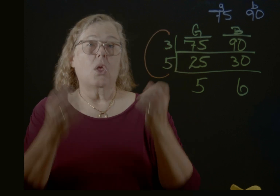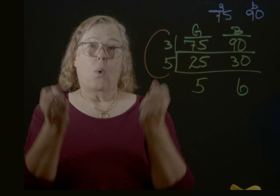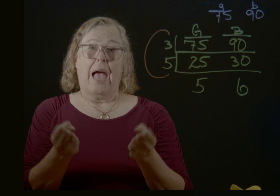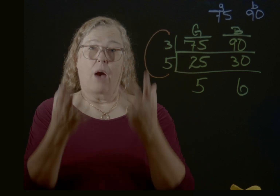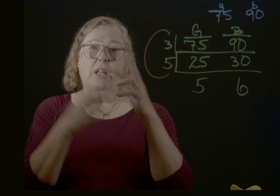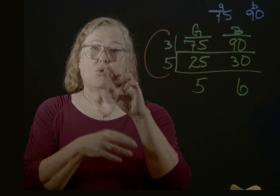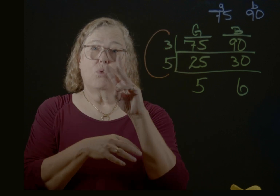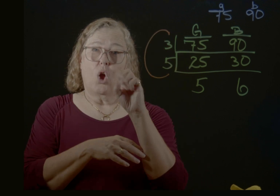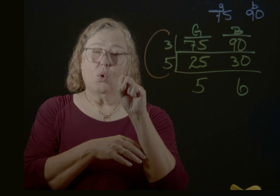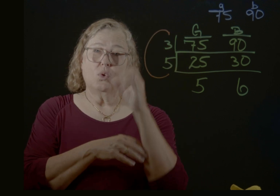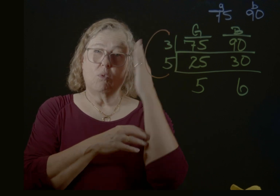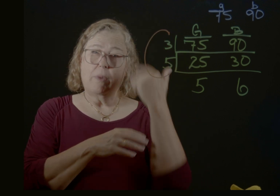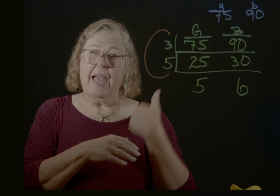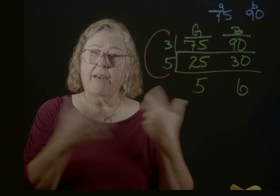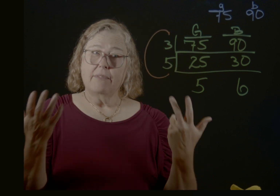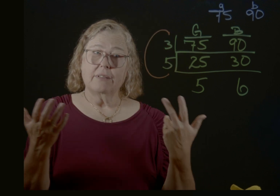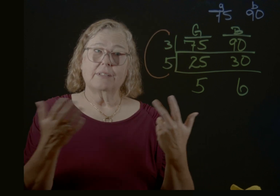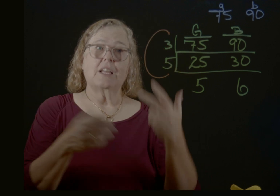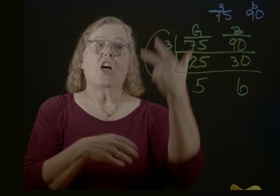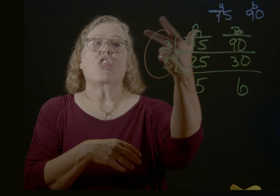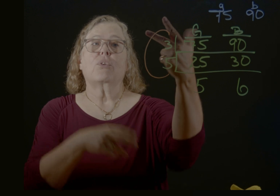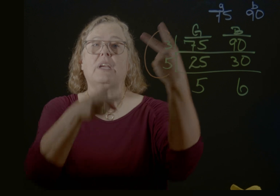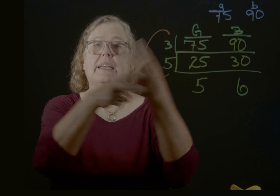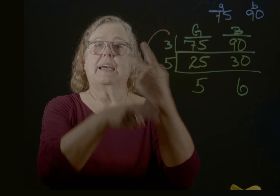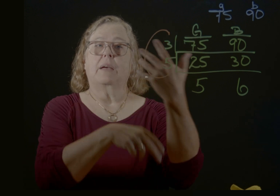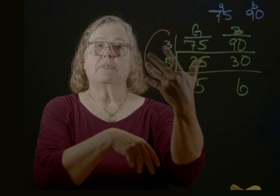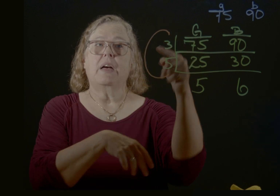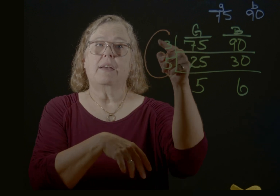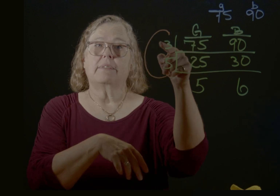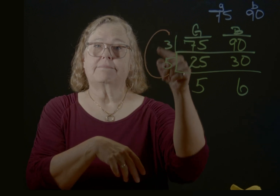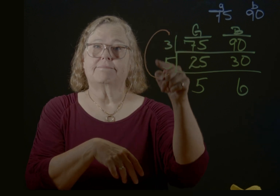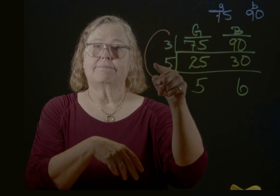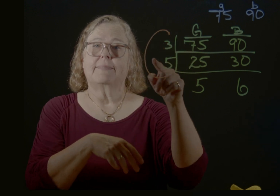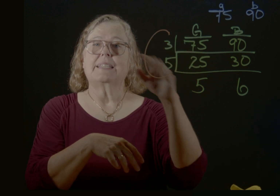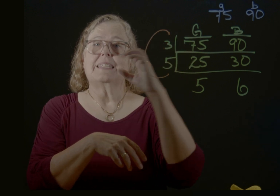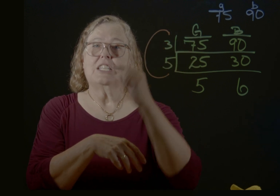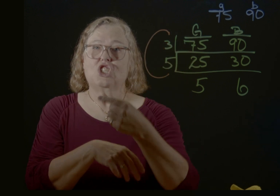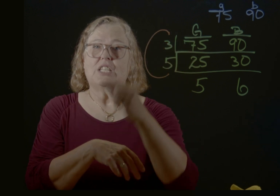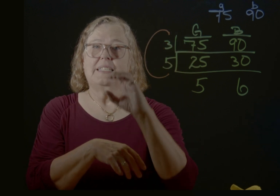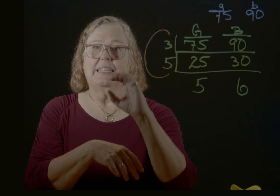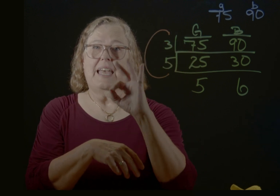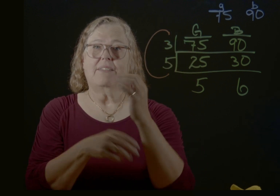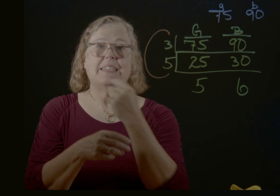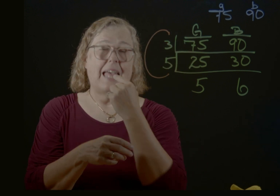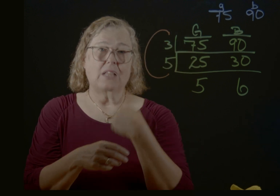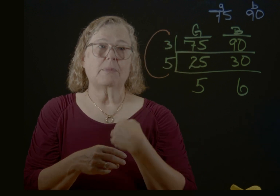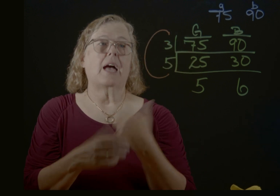So, how many rows will we have? 3 times 5. Our common factors, multiply them together to get our